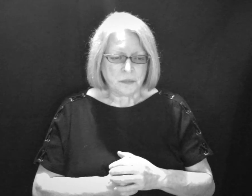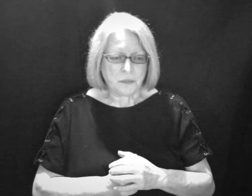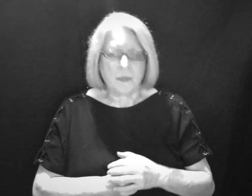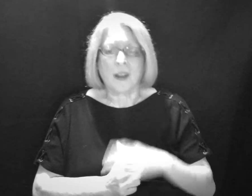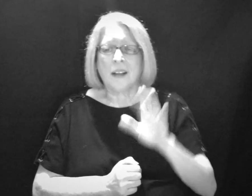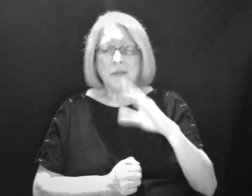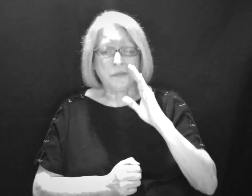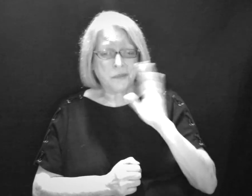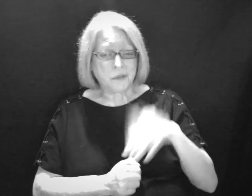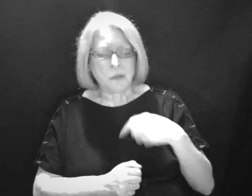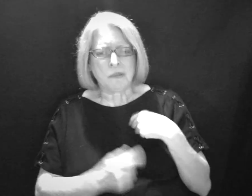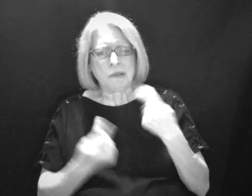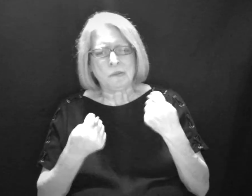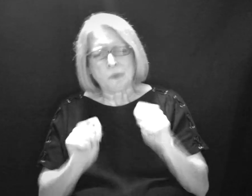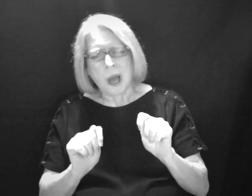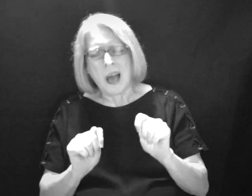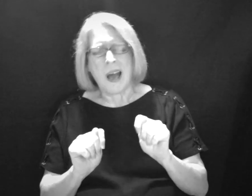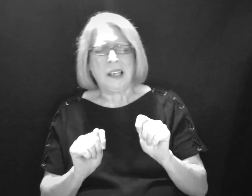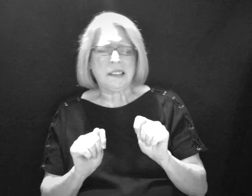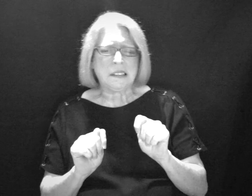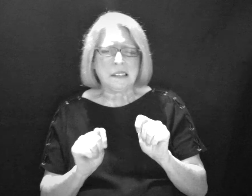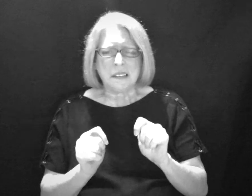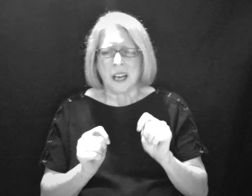keep on using Roboto, so let's